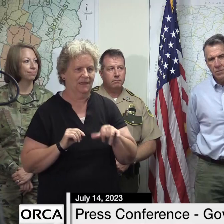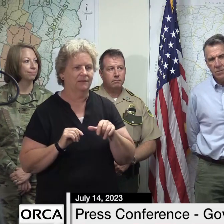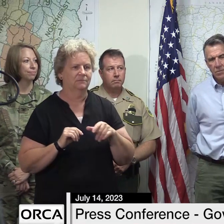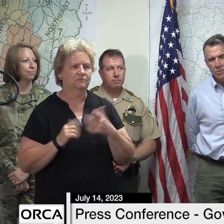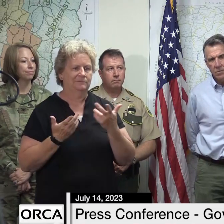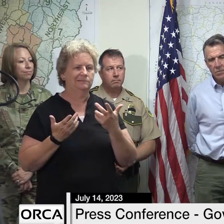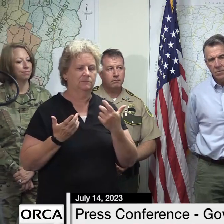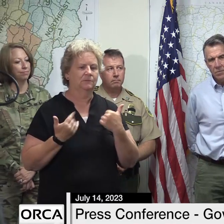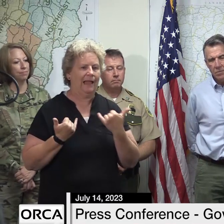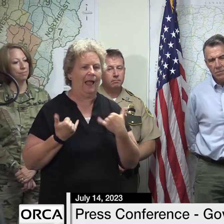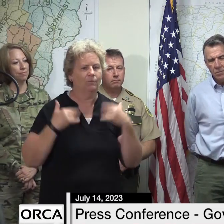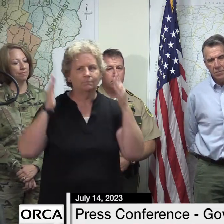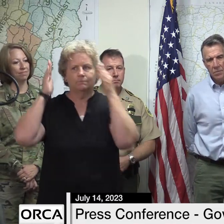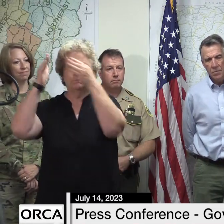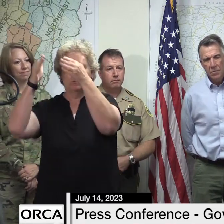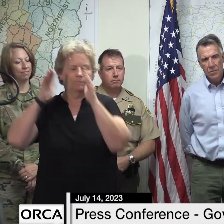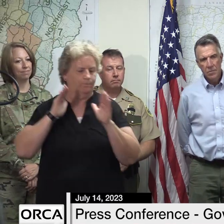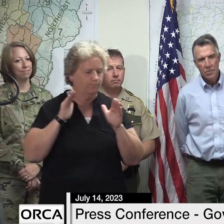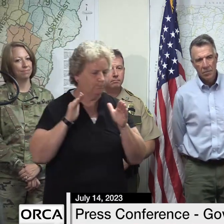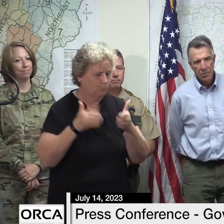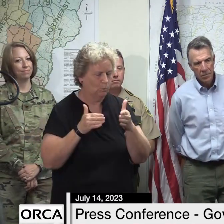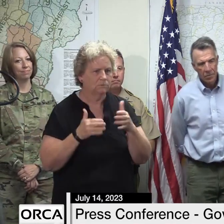we have contact.